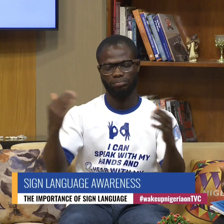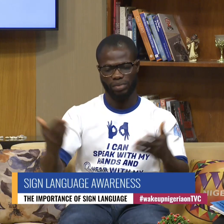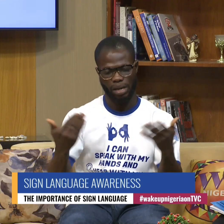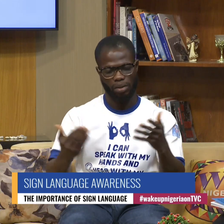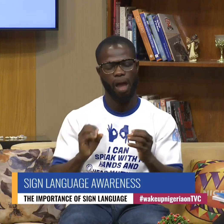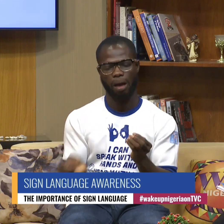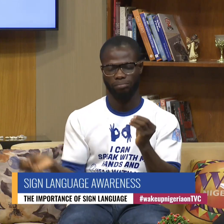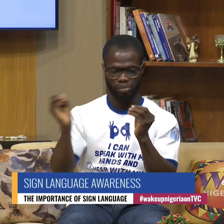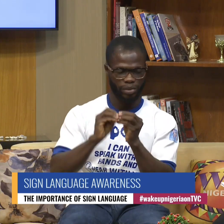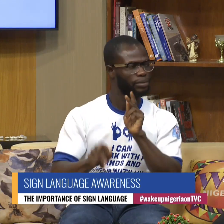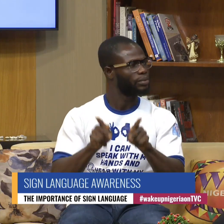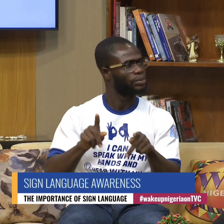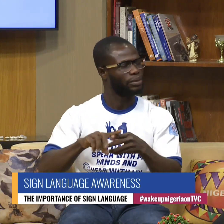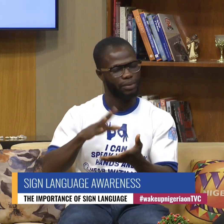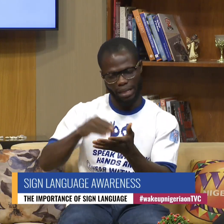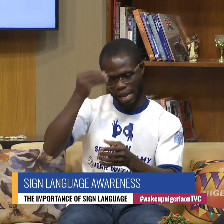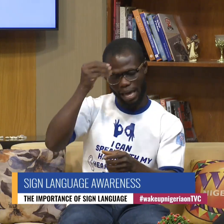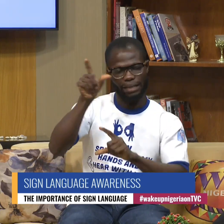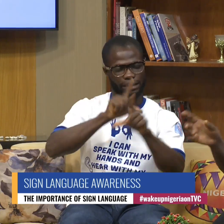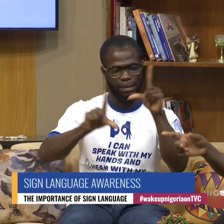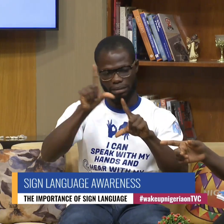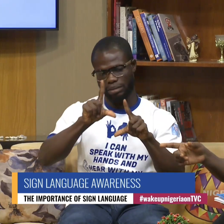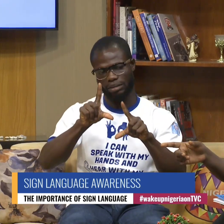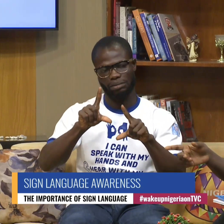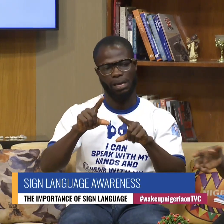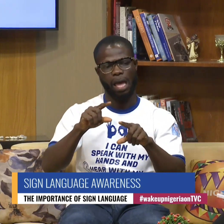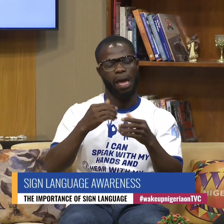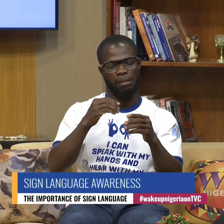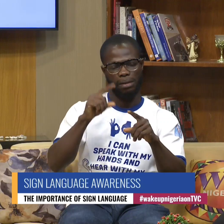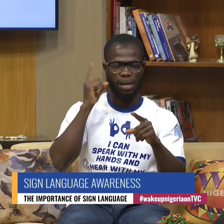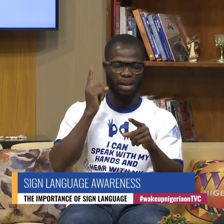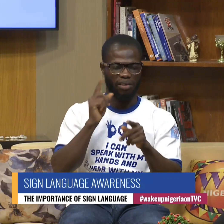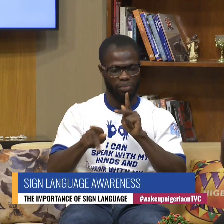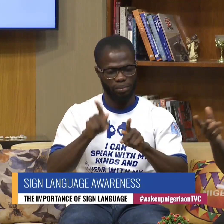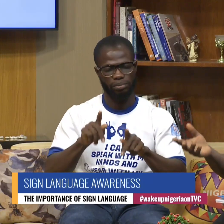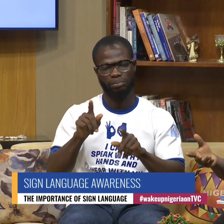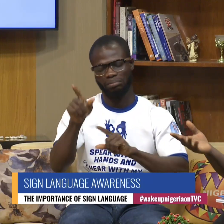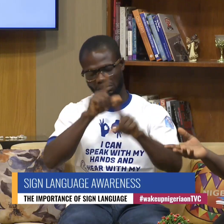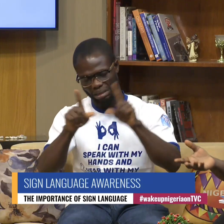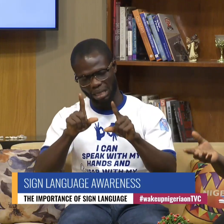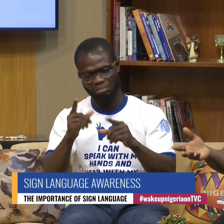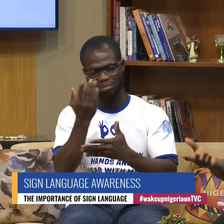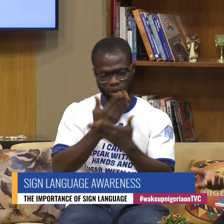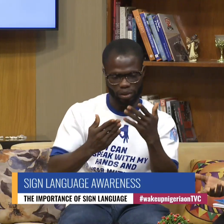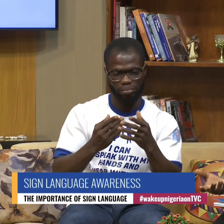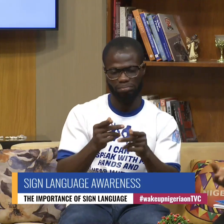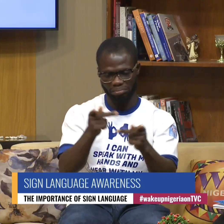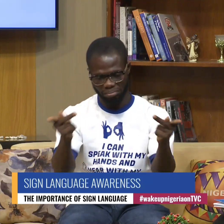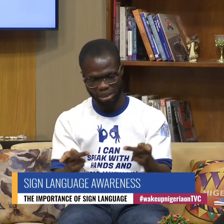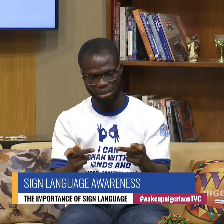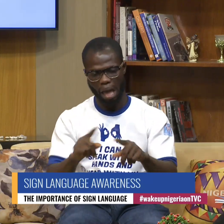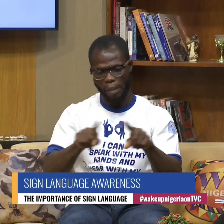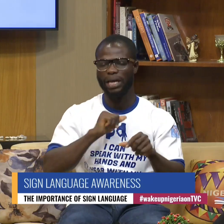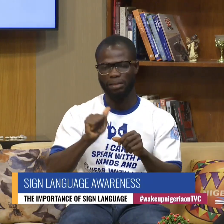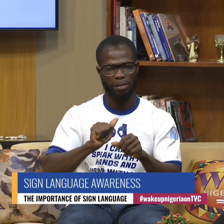sign language, because before now, deaf people sign everywhere, but not everywhere. They are everywhere. They are not able to sign, for instance, at the hospital. My